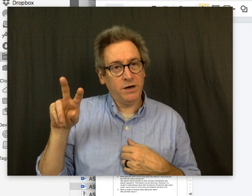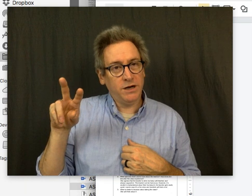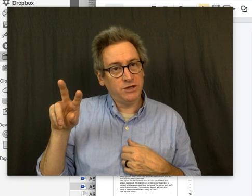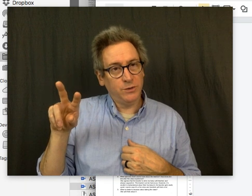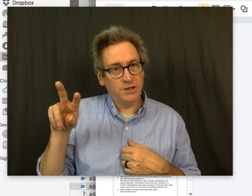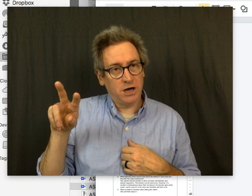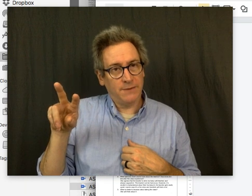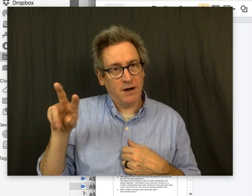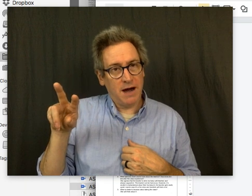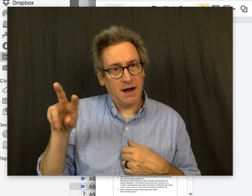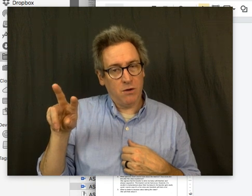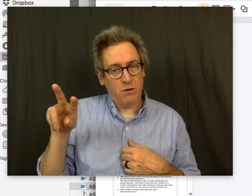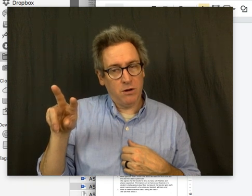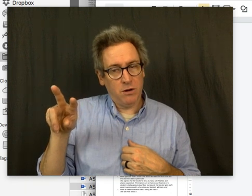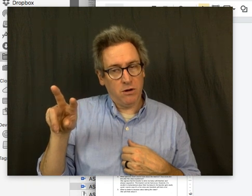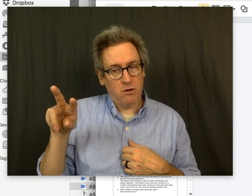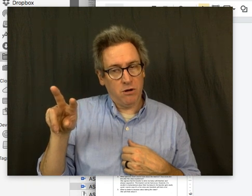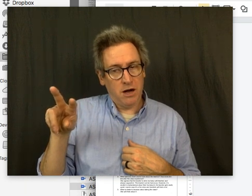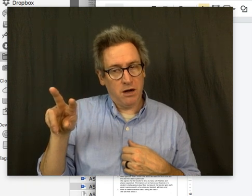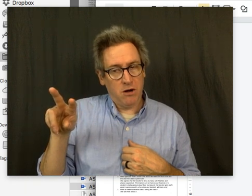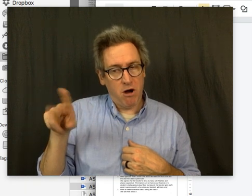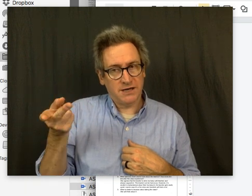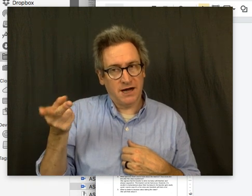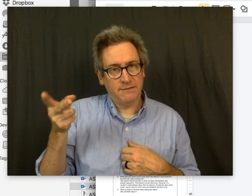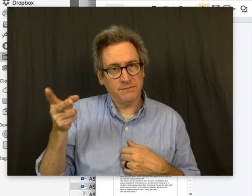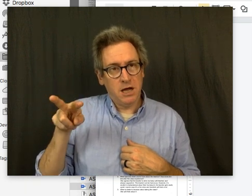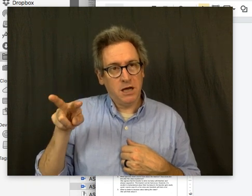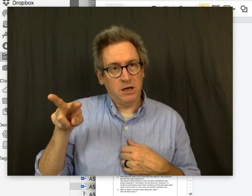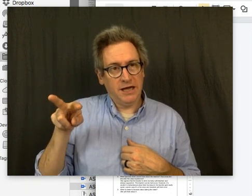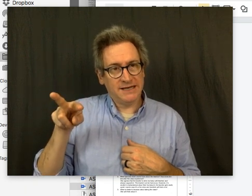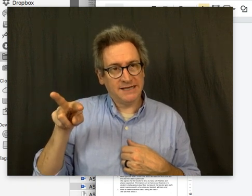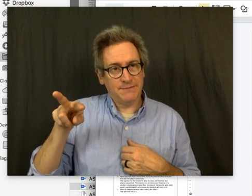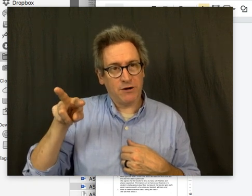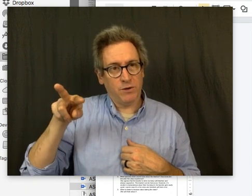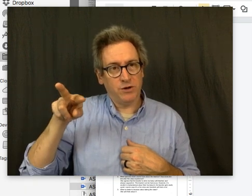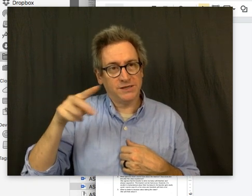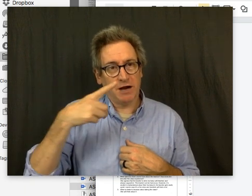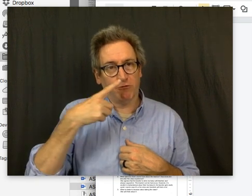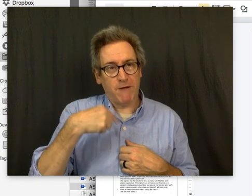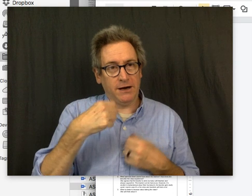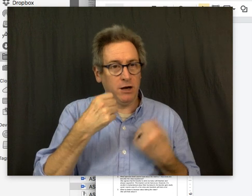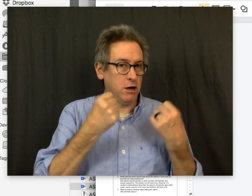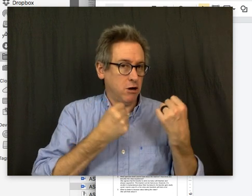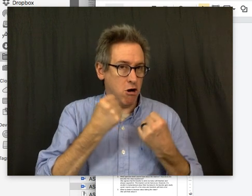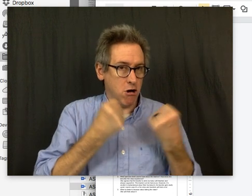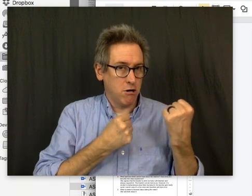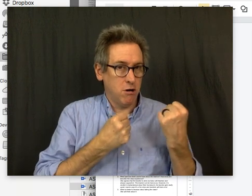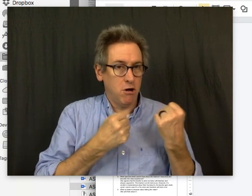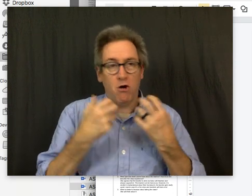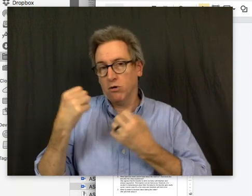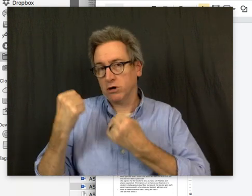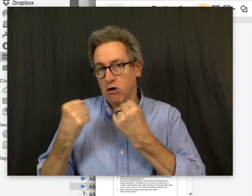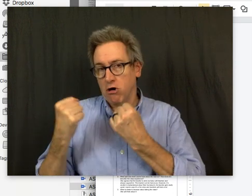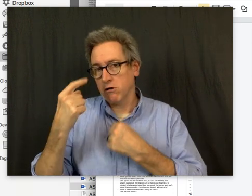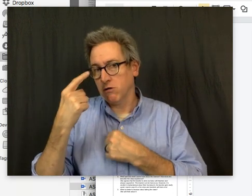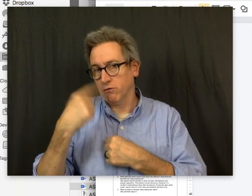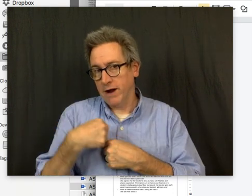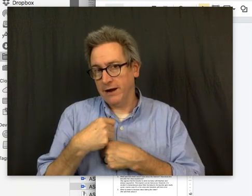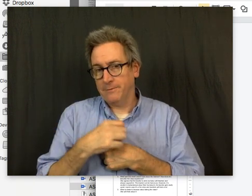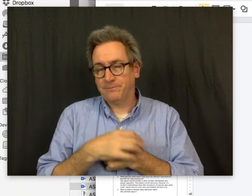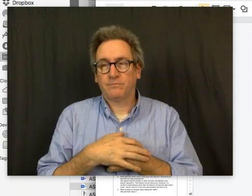In 1 and 2, we talk about how oftentimes it doesn't matter whether you say red car or